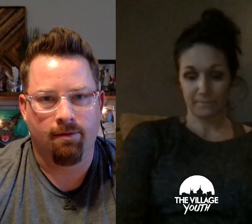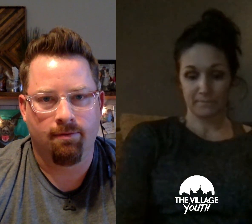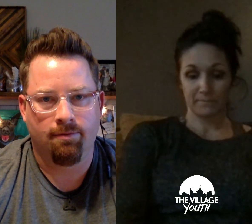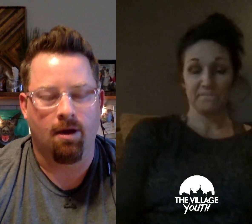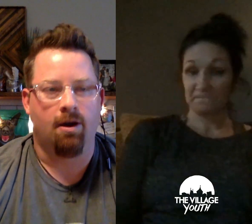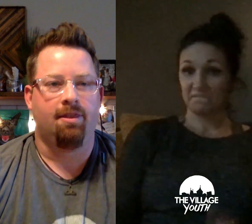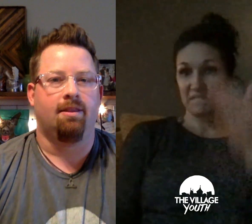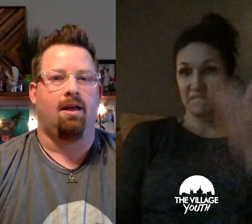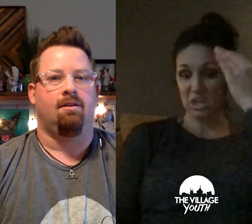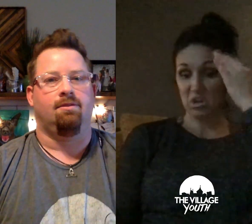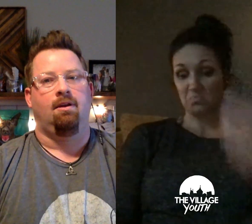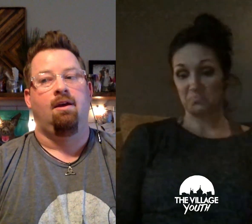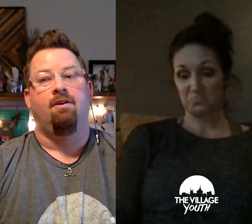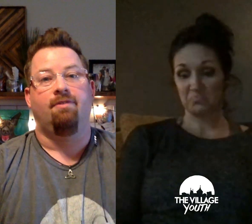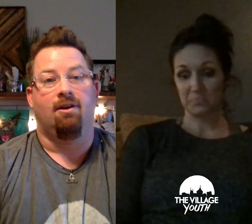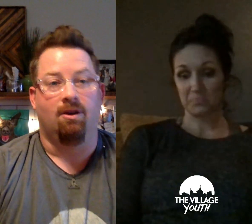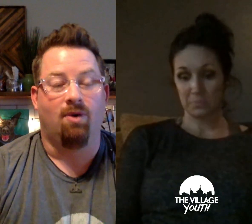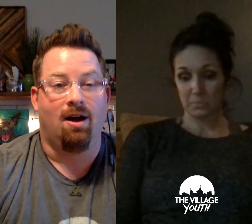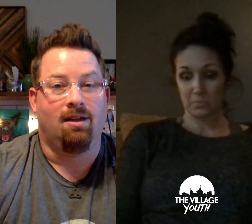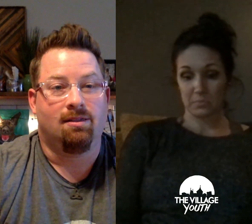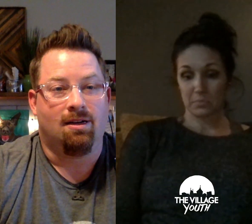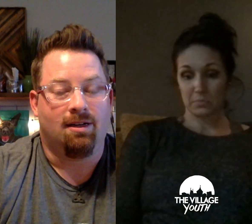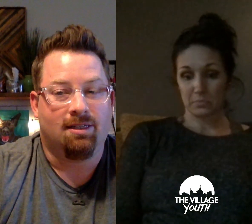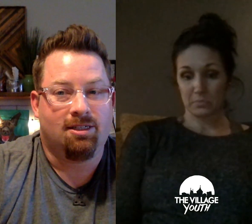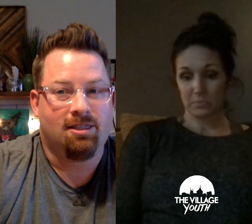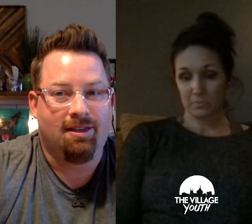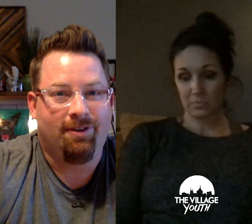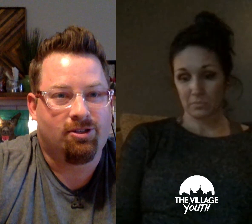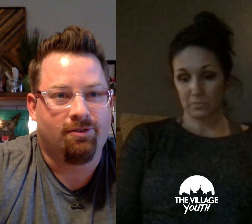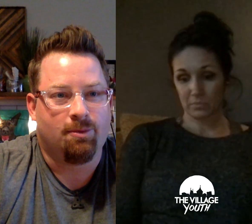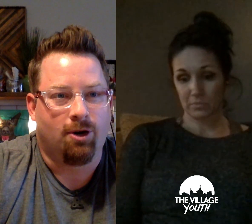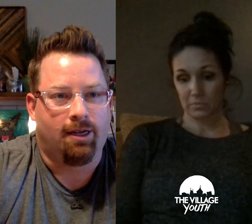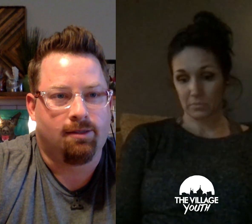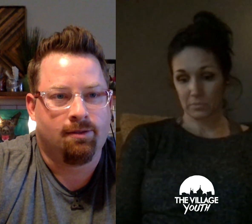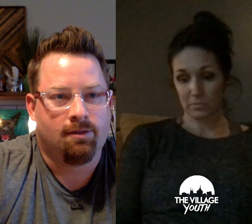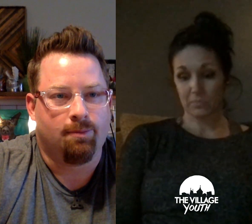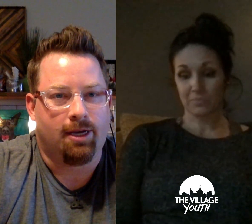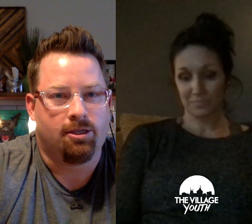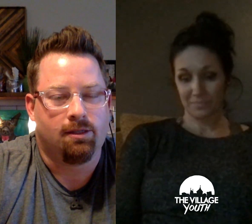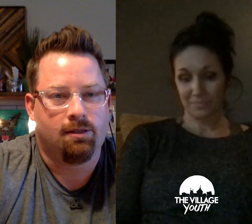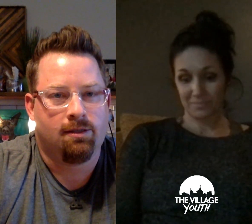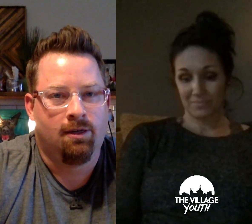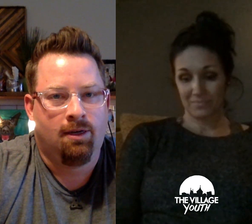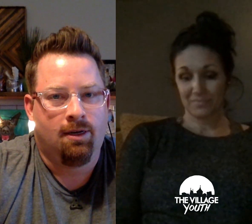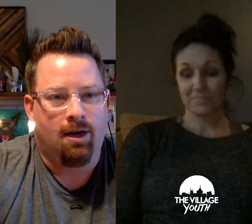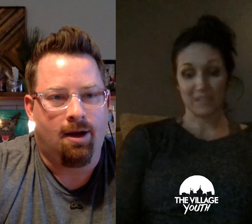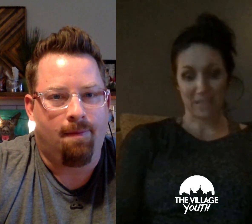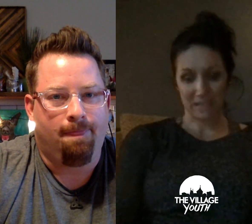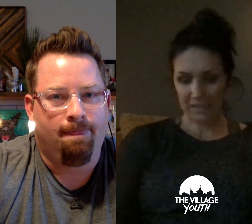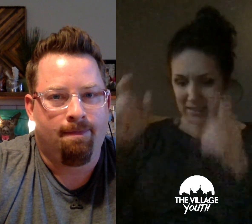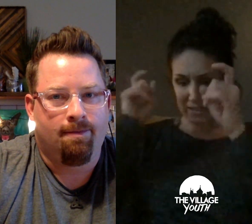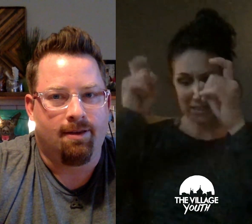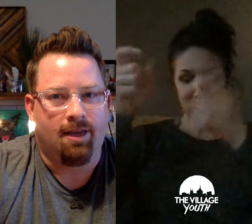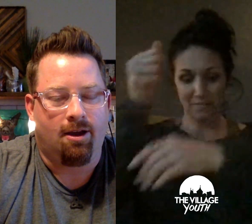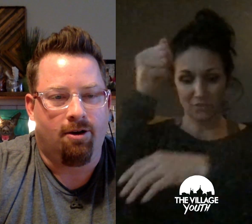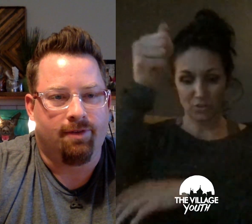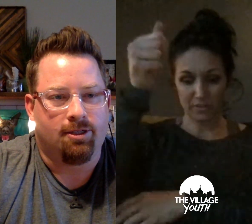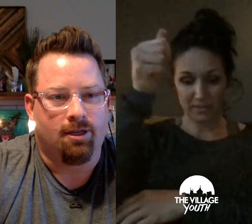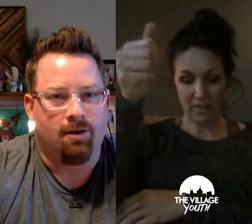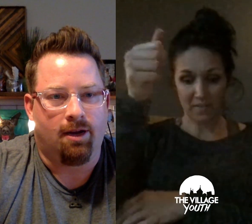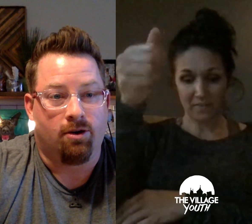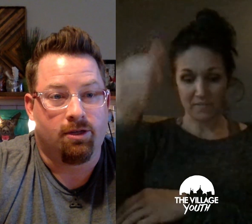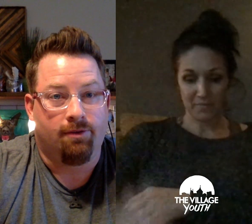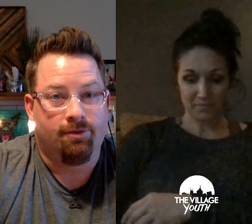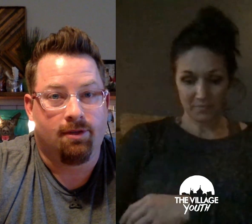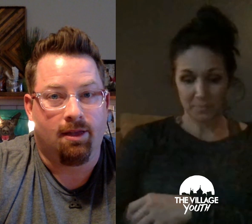Yeah. No, I think that is very wise to just give yourself some grace, some patience, to take care of